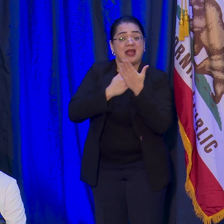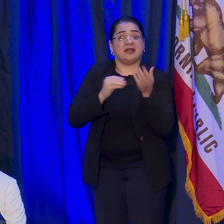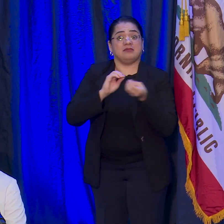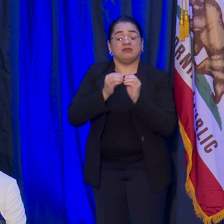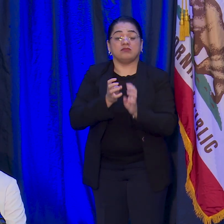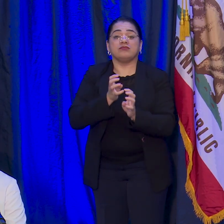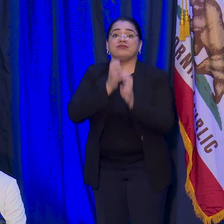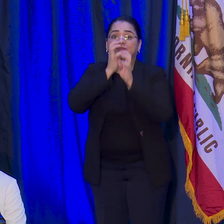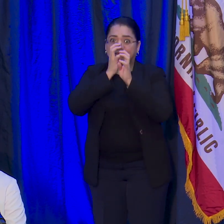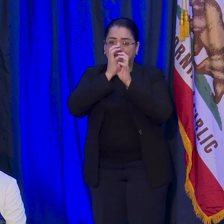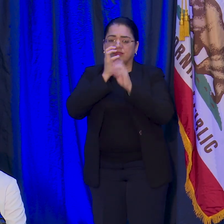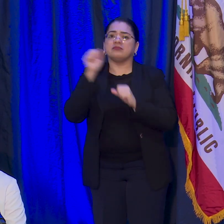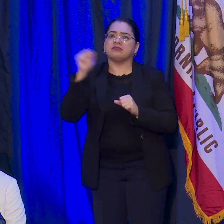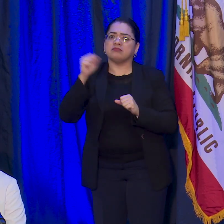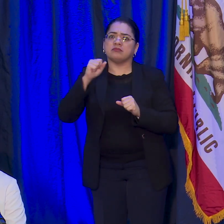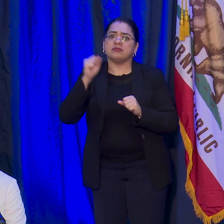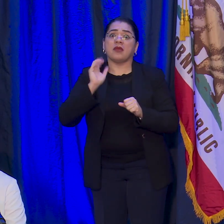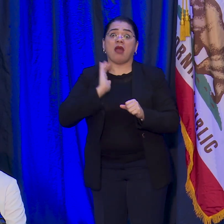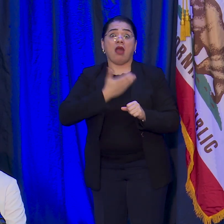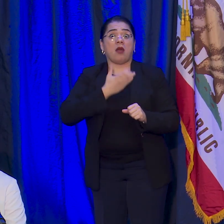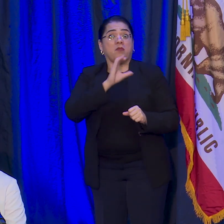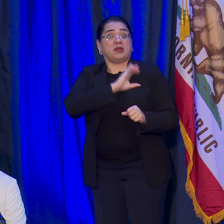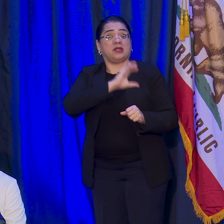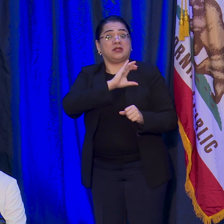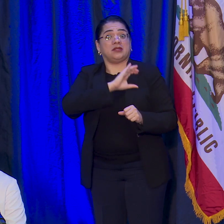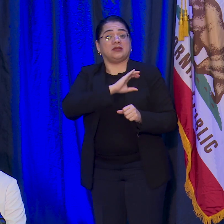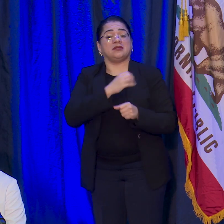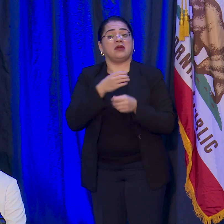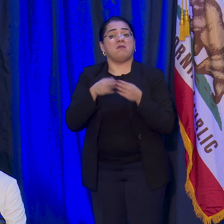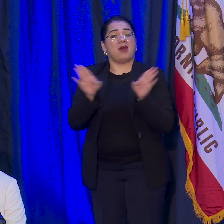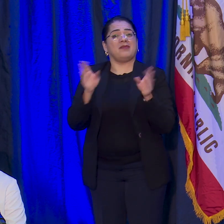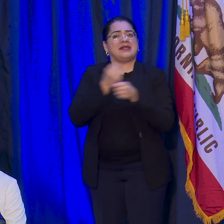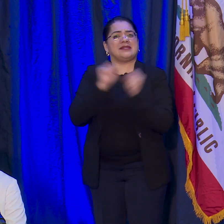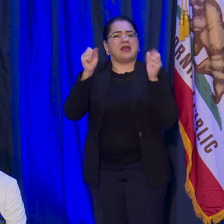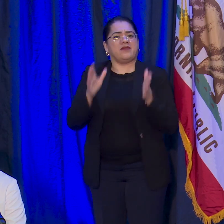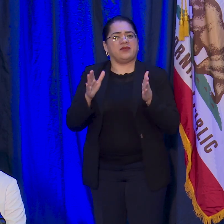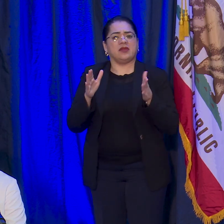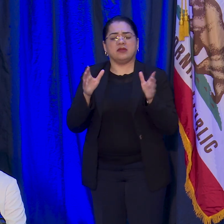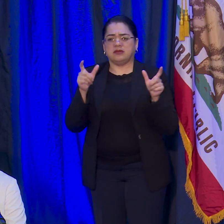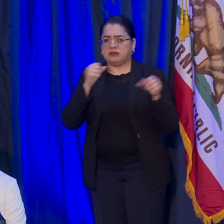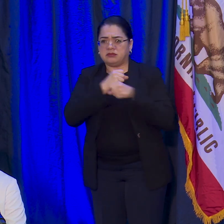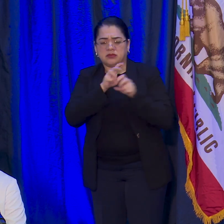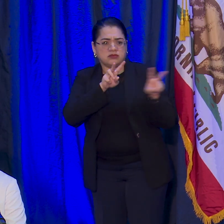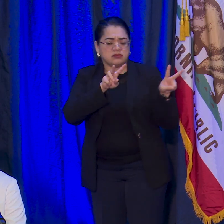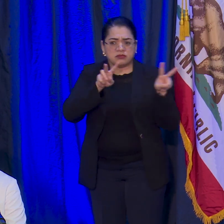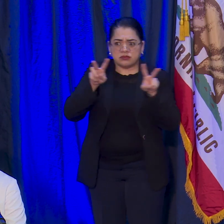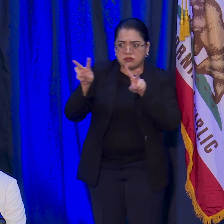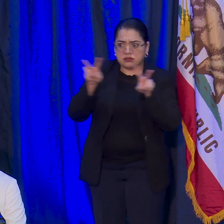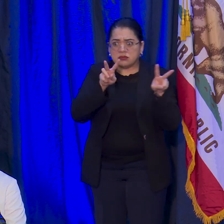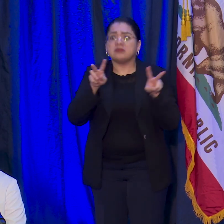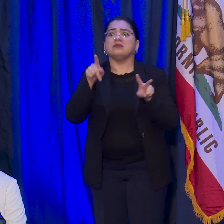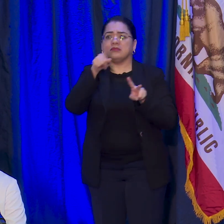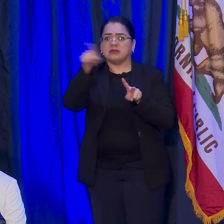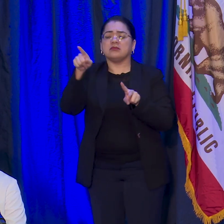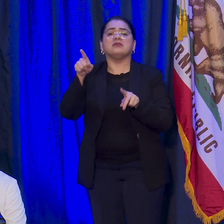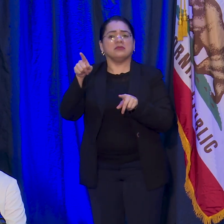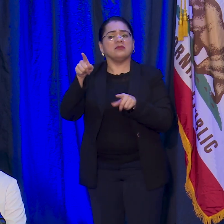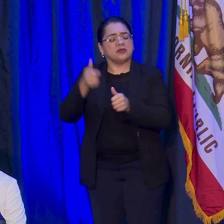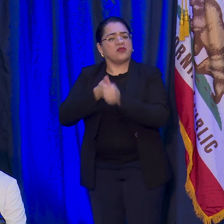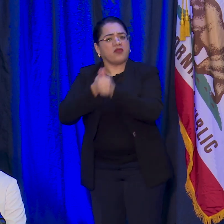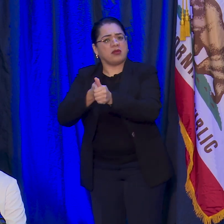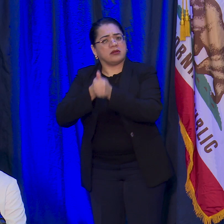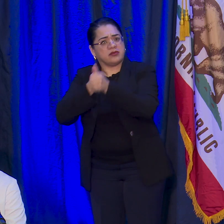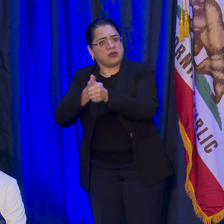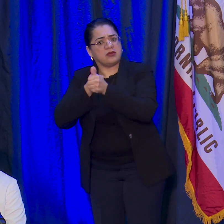strict, our police and public safety officials are doing everything they can to ensure that people are complying, but we need people